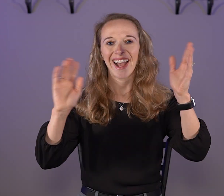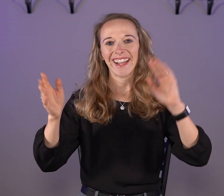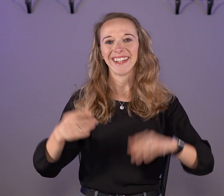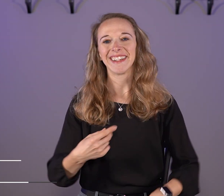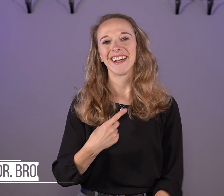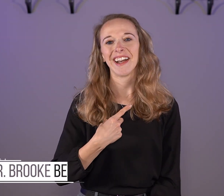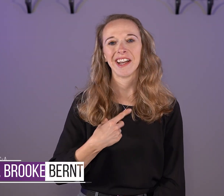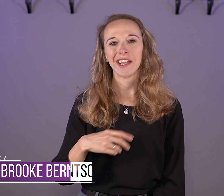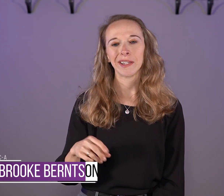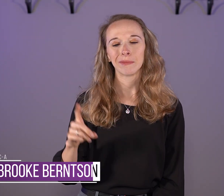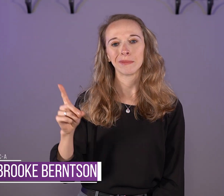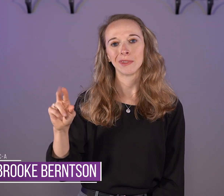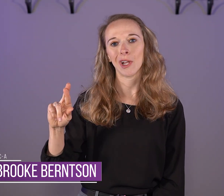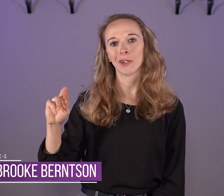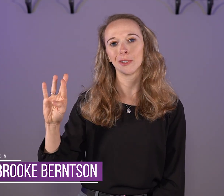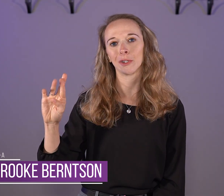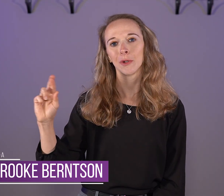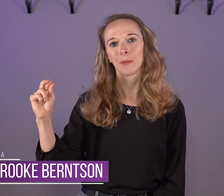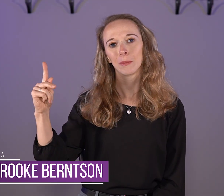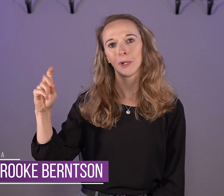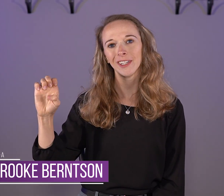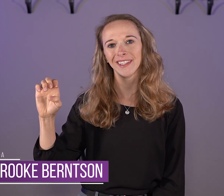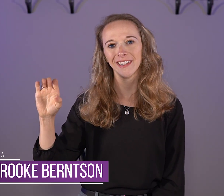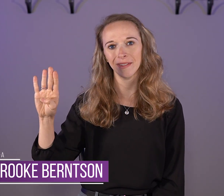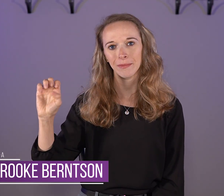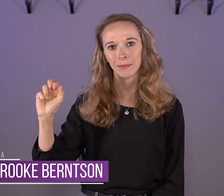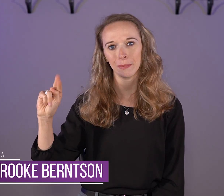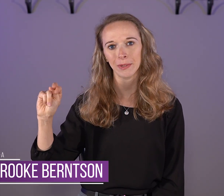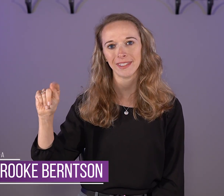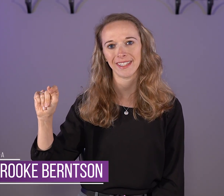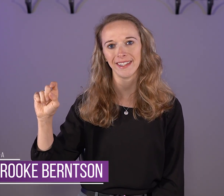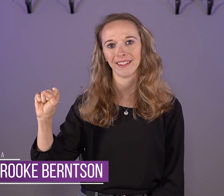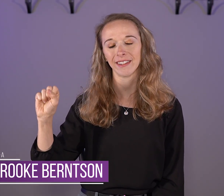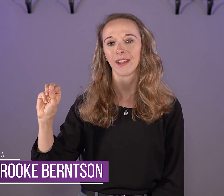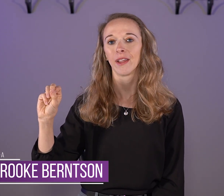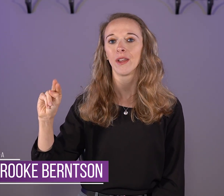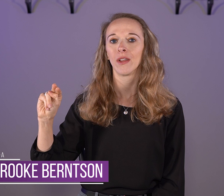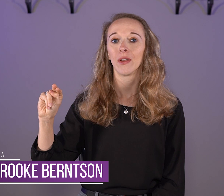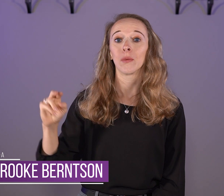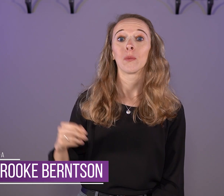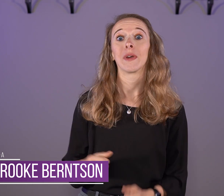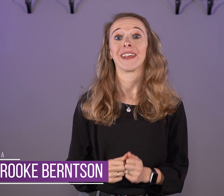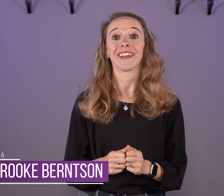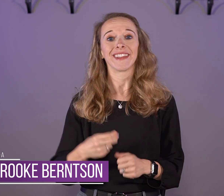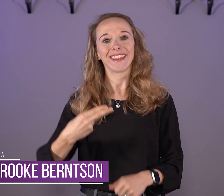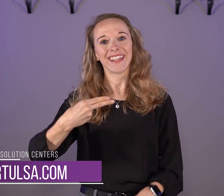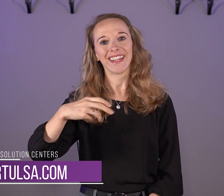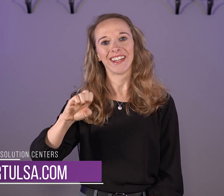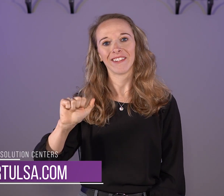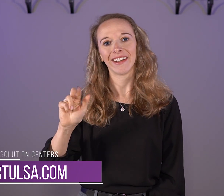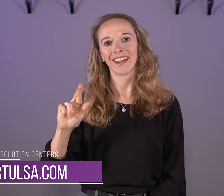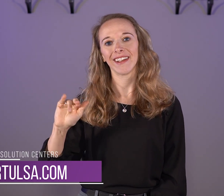Hi, I'm Dr. Brooke Burnson with Hearing